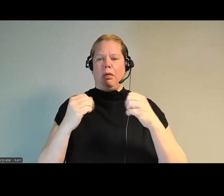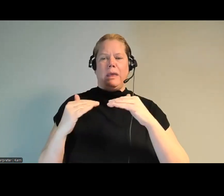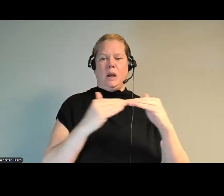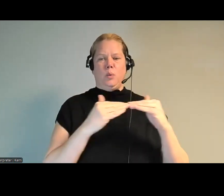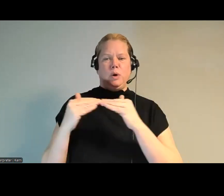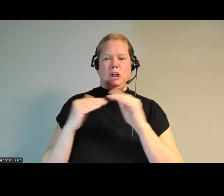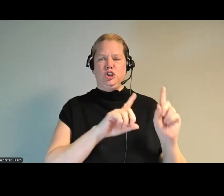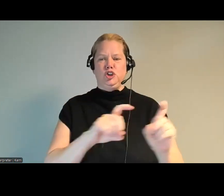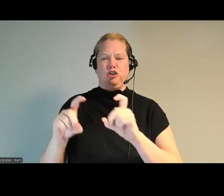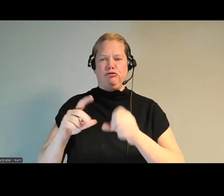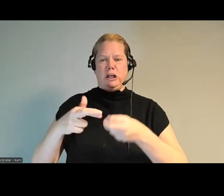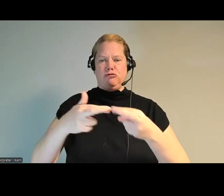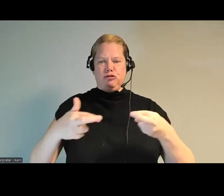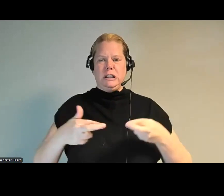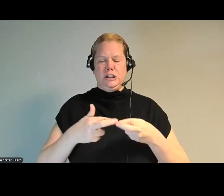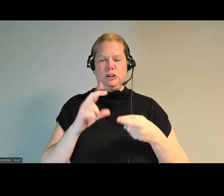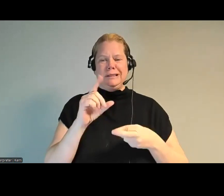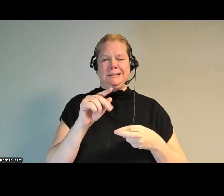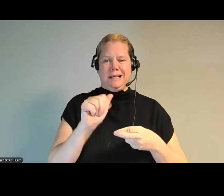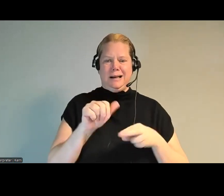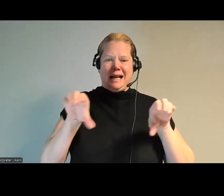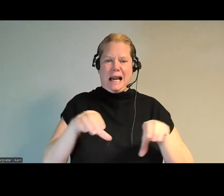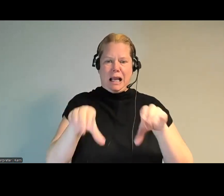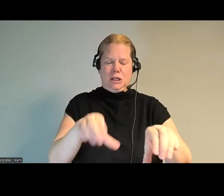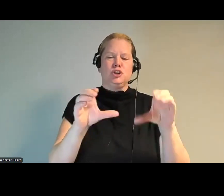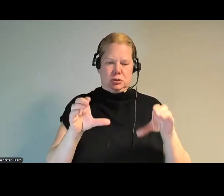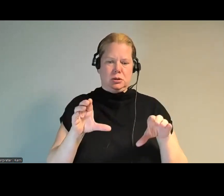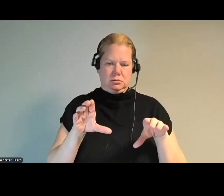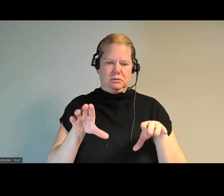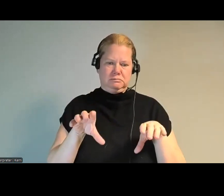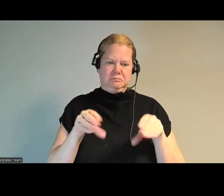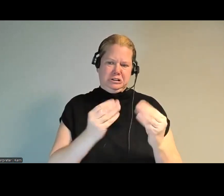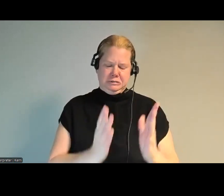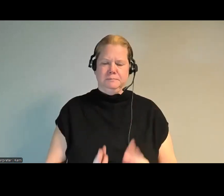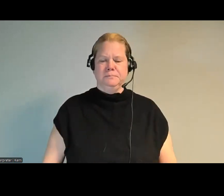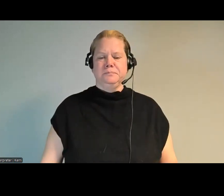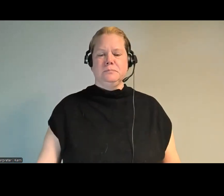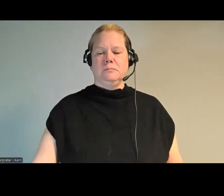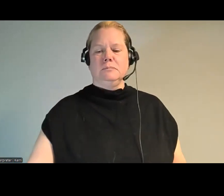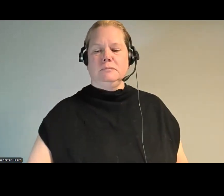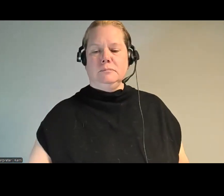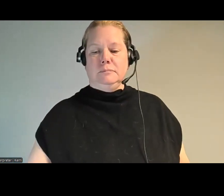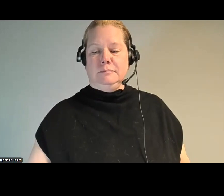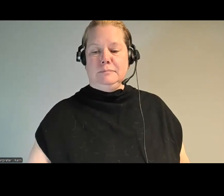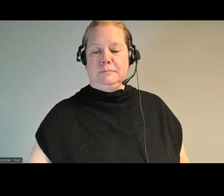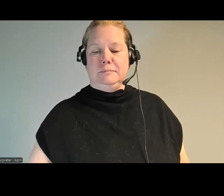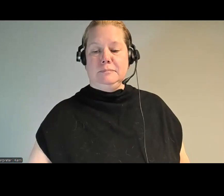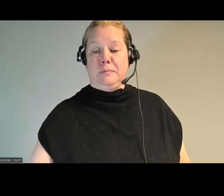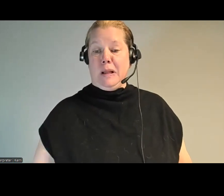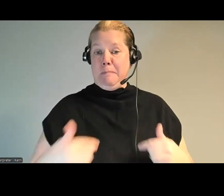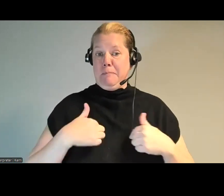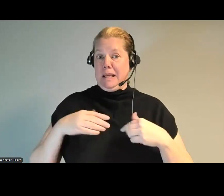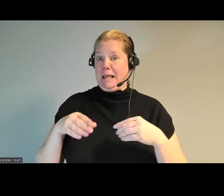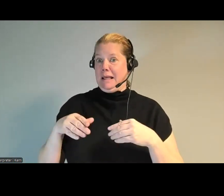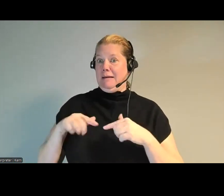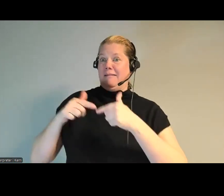Survey regional data and action assistance providers. And I am going to turn it over to my colleague